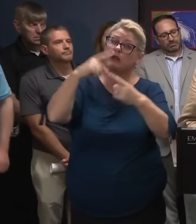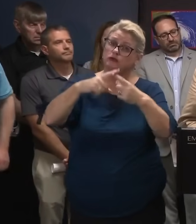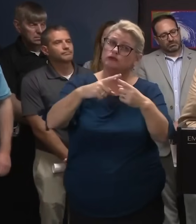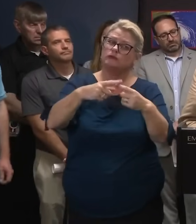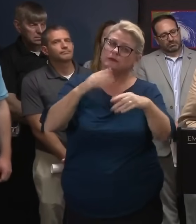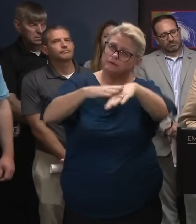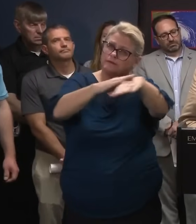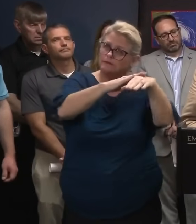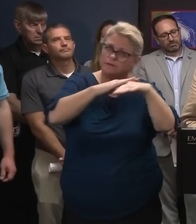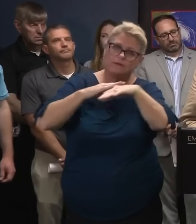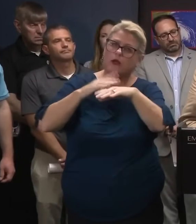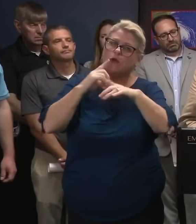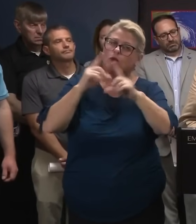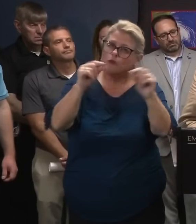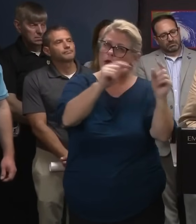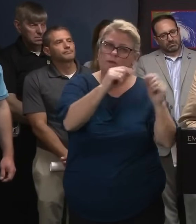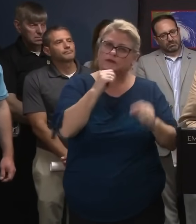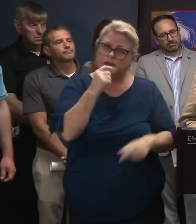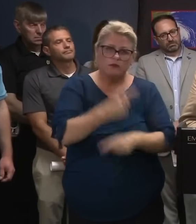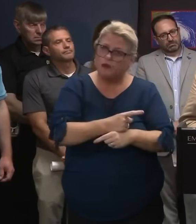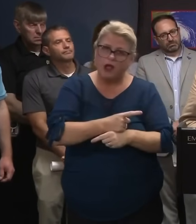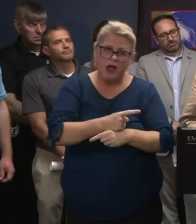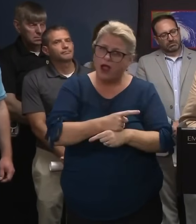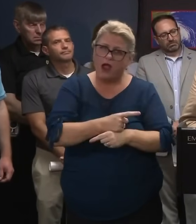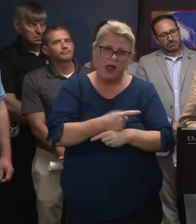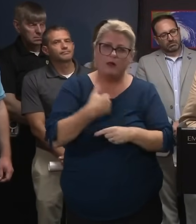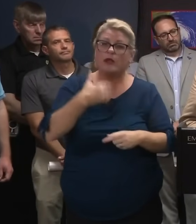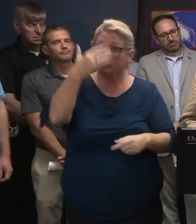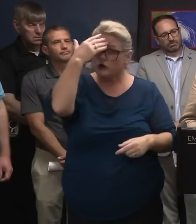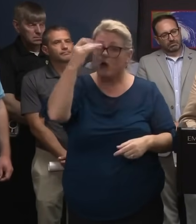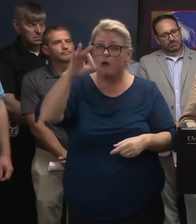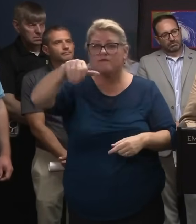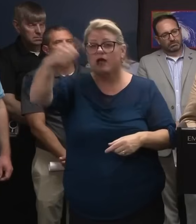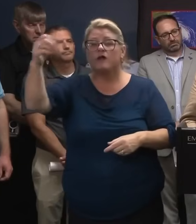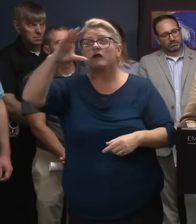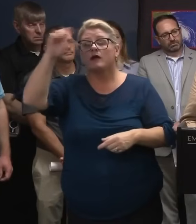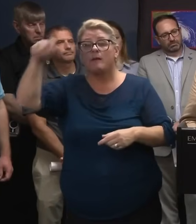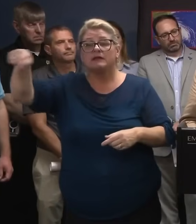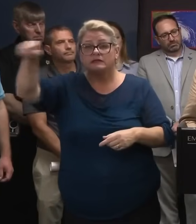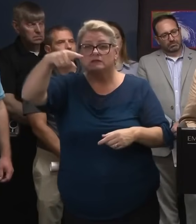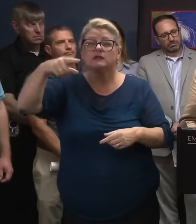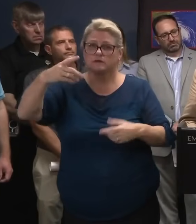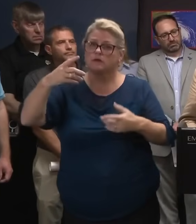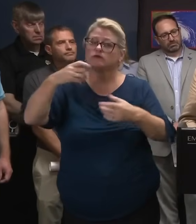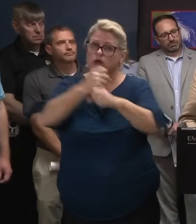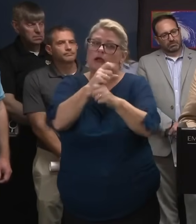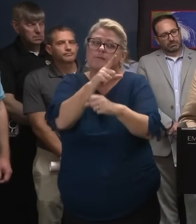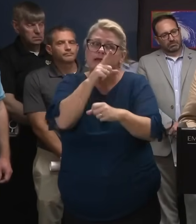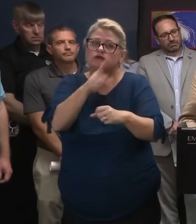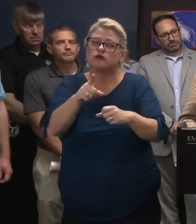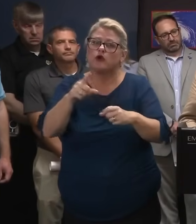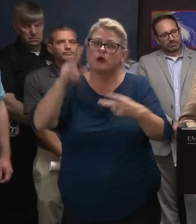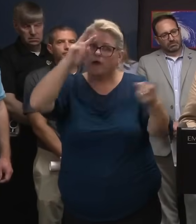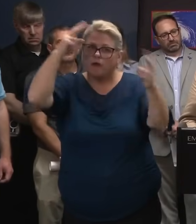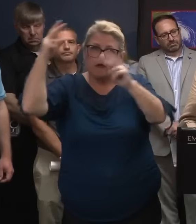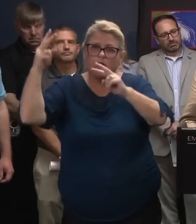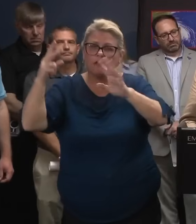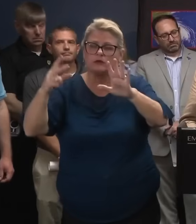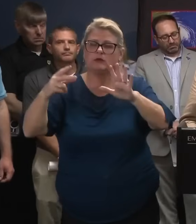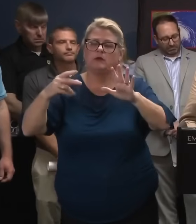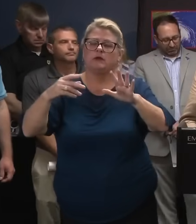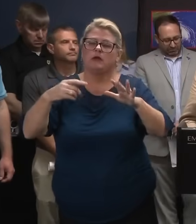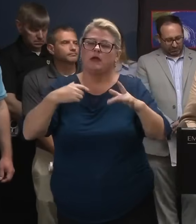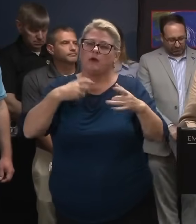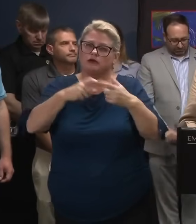those rumors, and we're aware of other utilities working to clarify misinformation as well. I just want to strongly